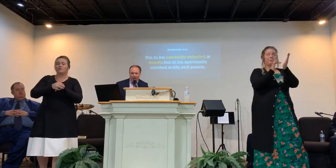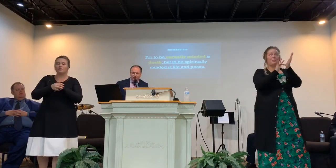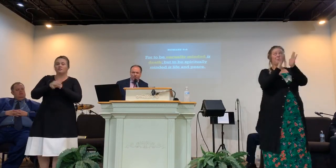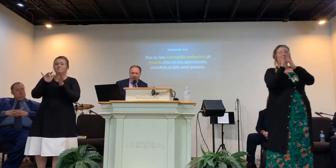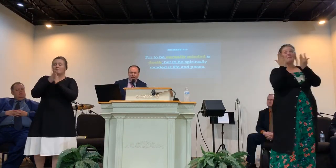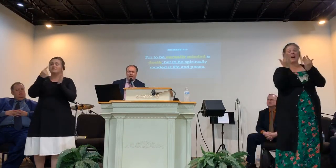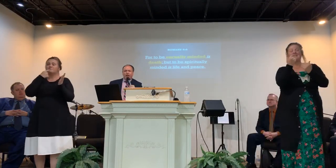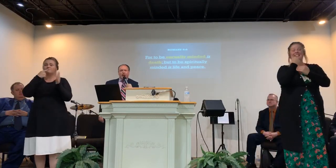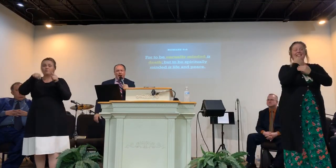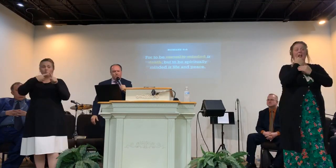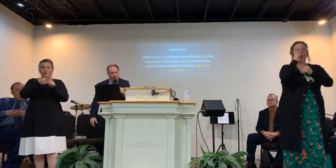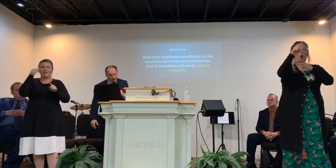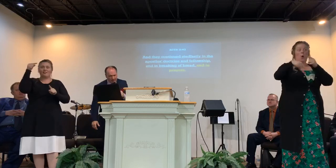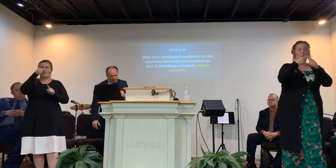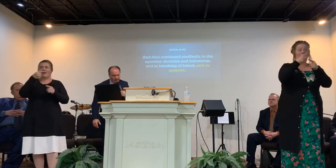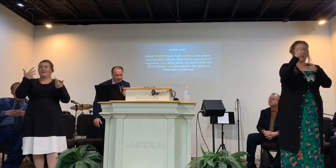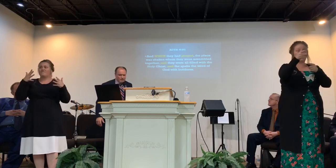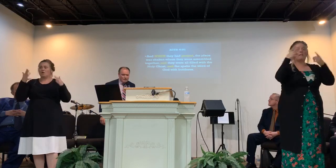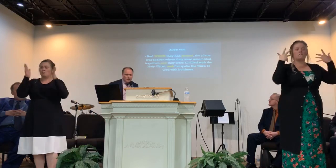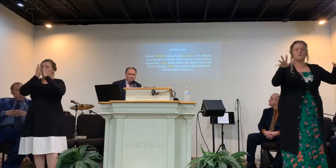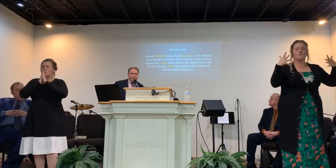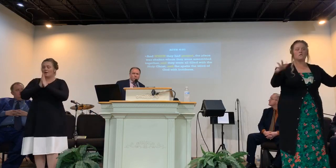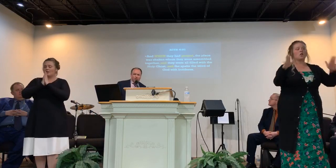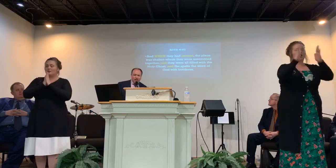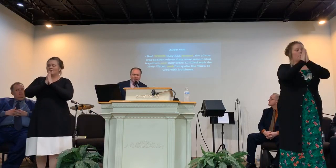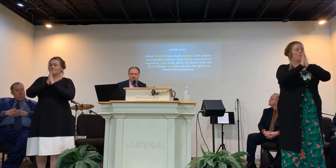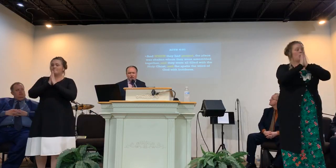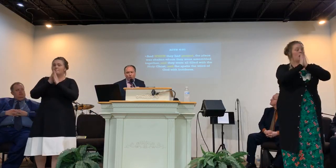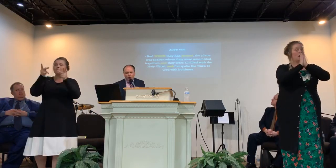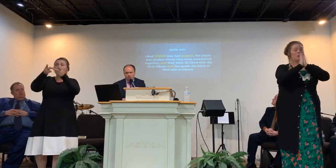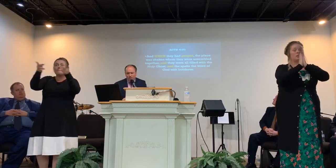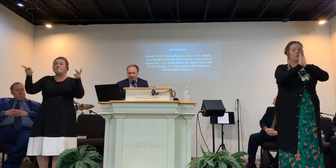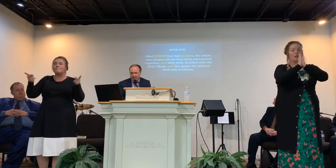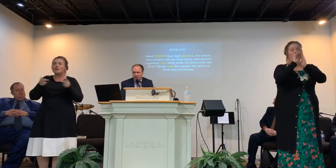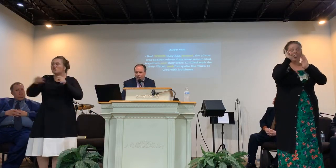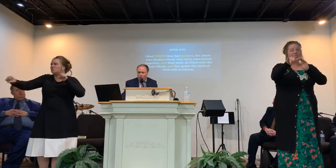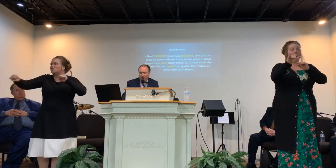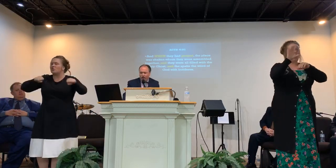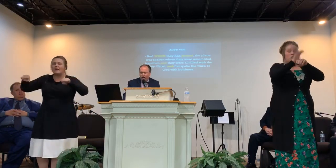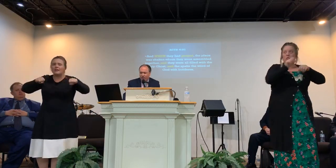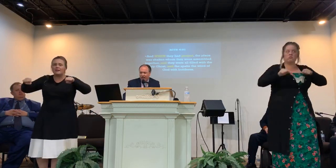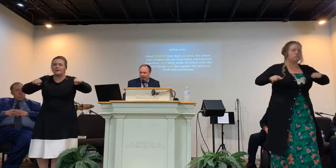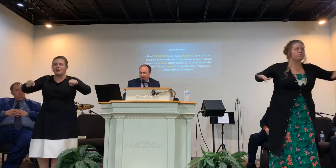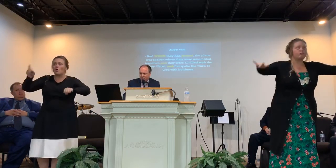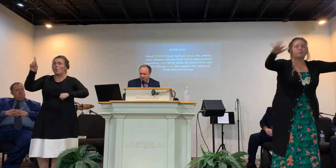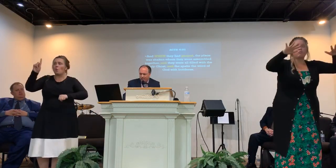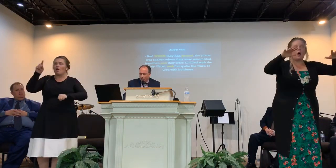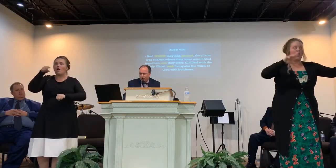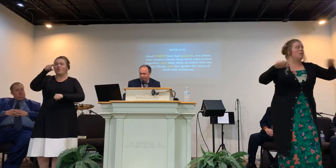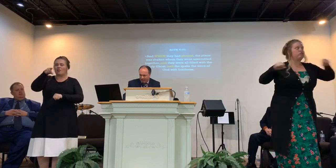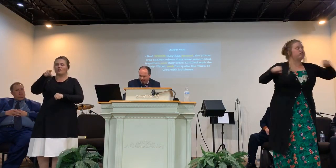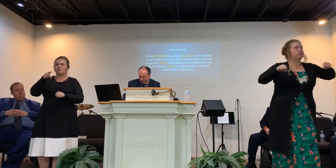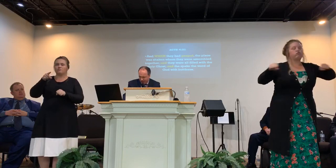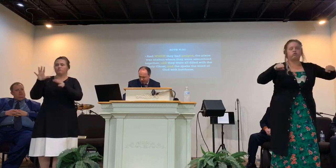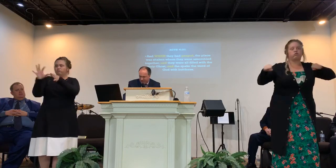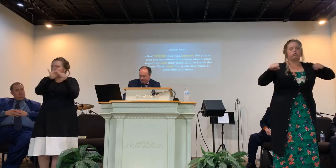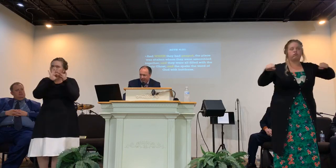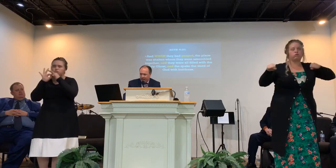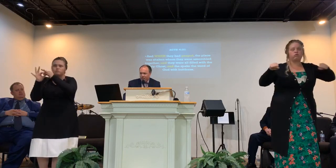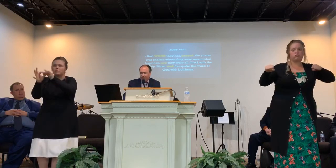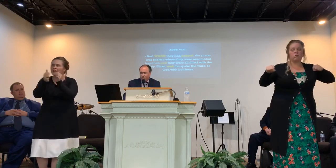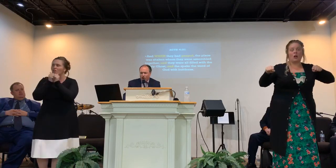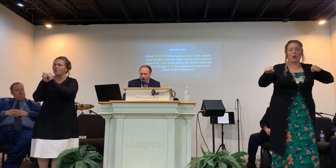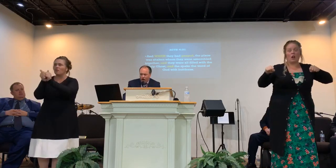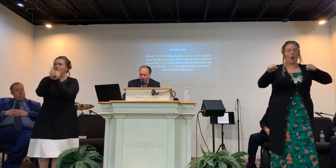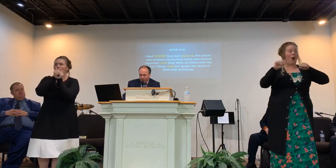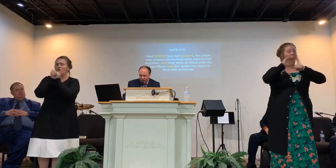says, when they had prayed, the place was shaken where they assembled together.